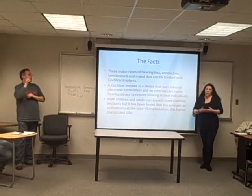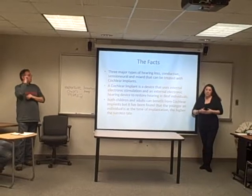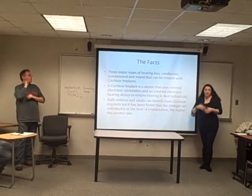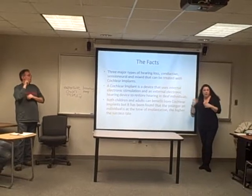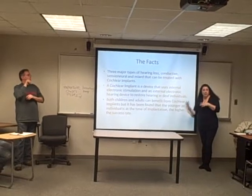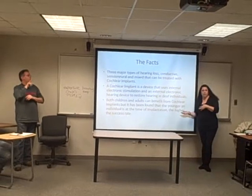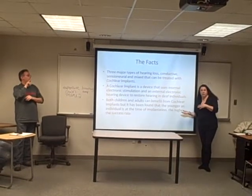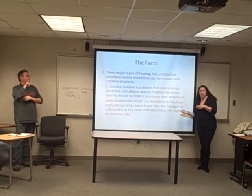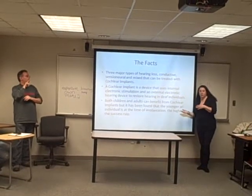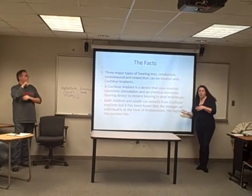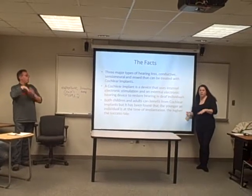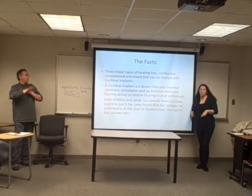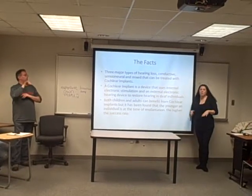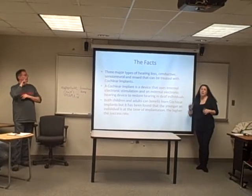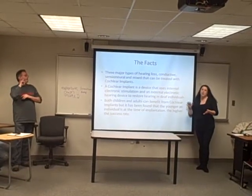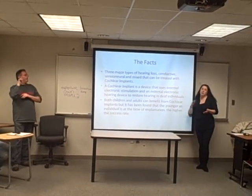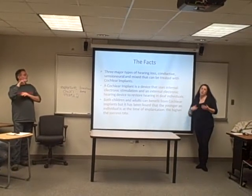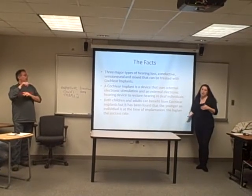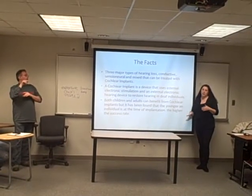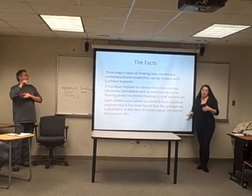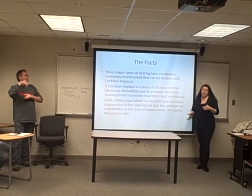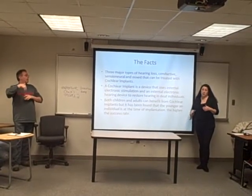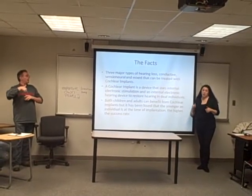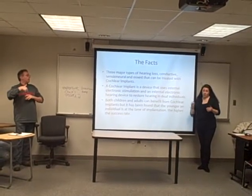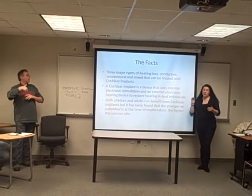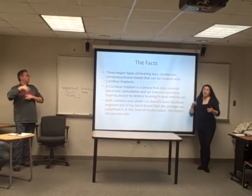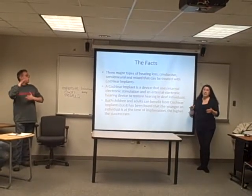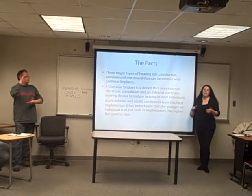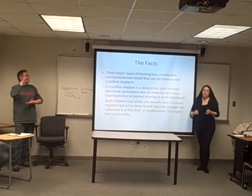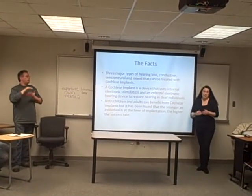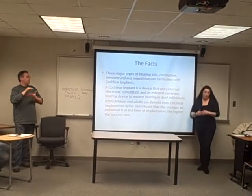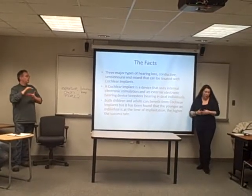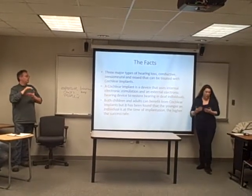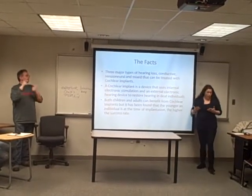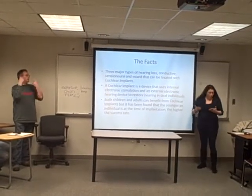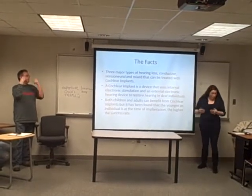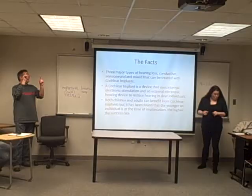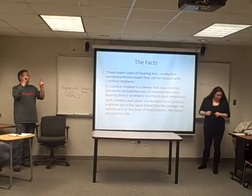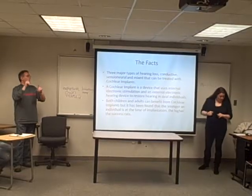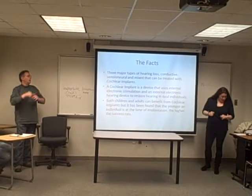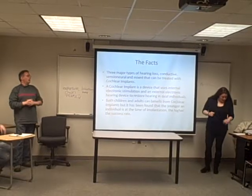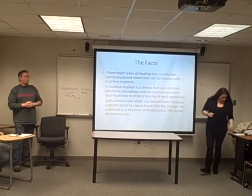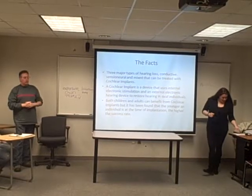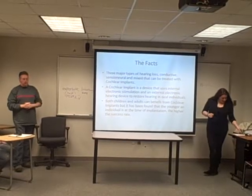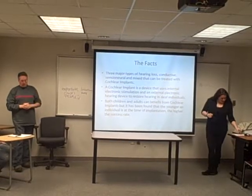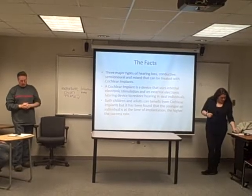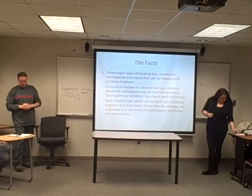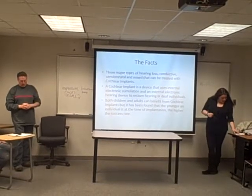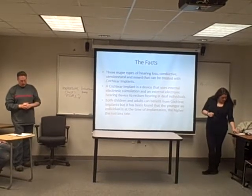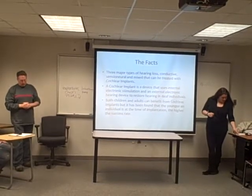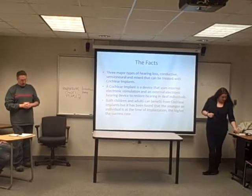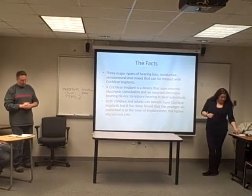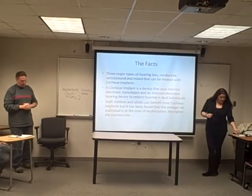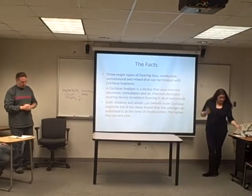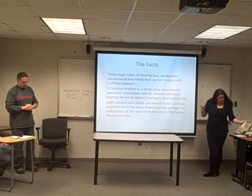who are born deaf and get the implant later in life tend to have the least success rate with the implants.